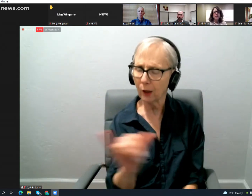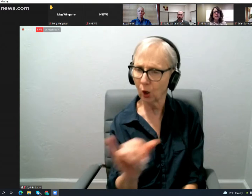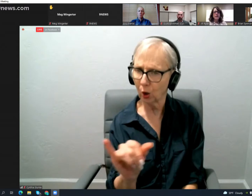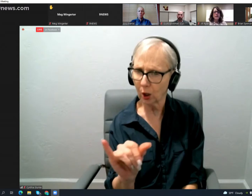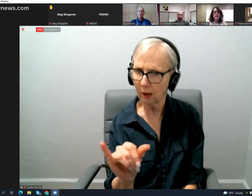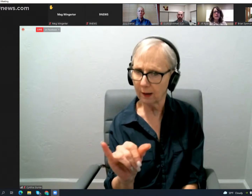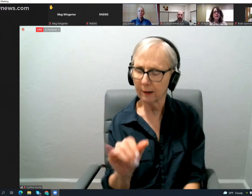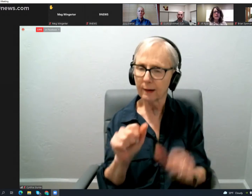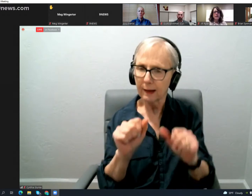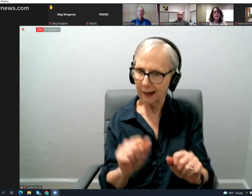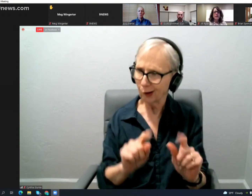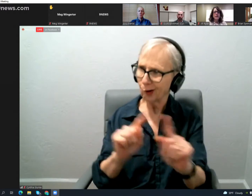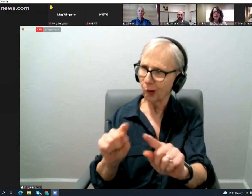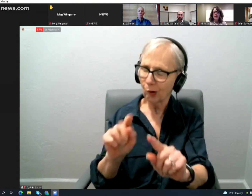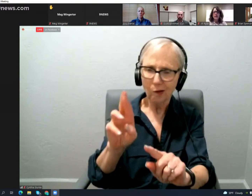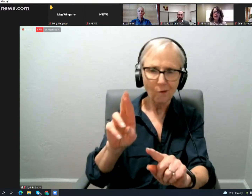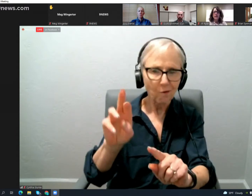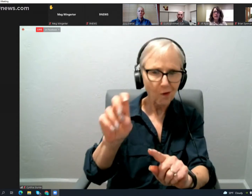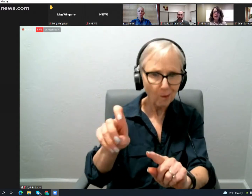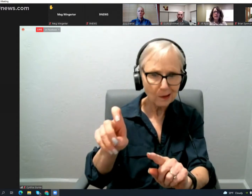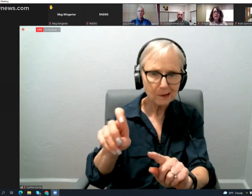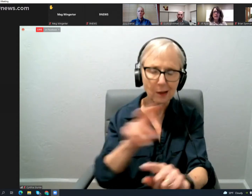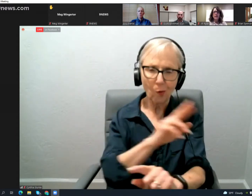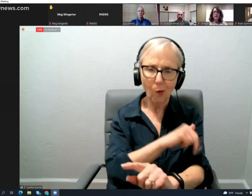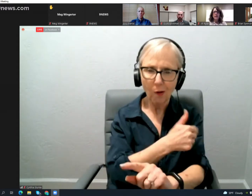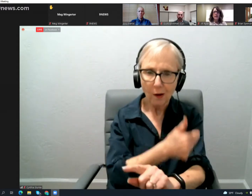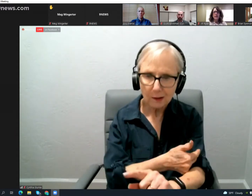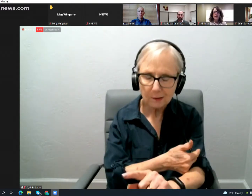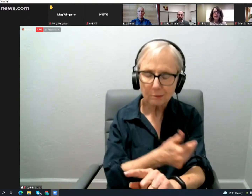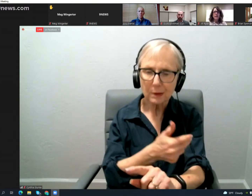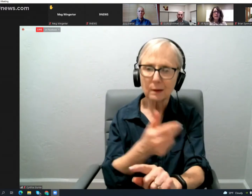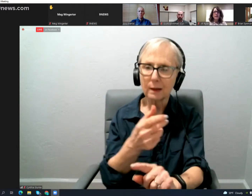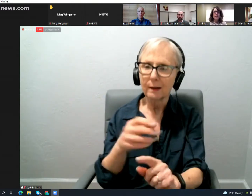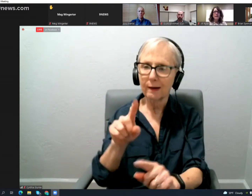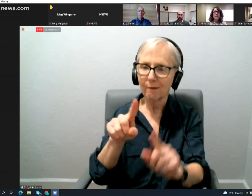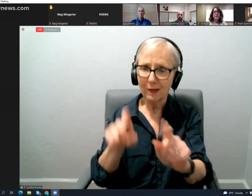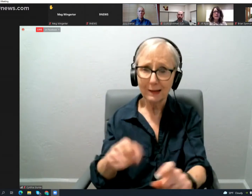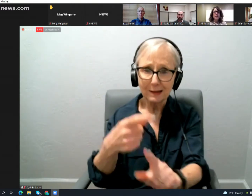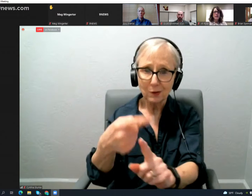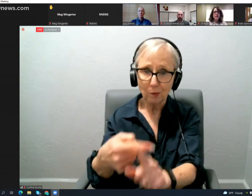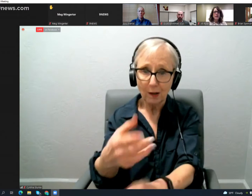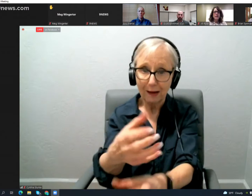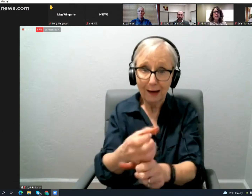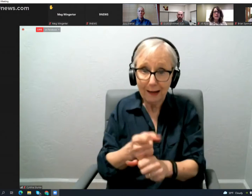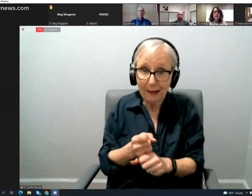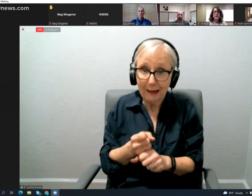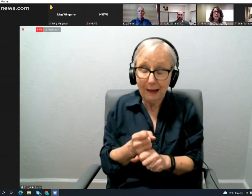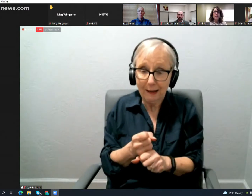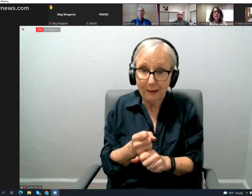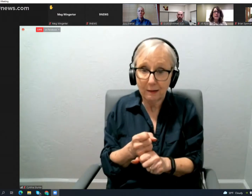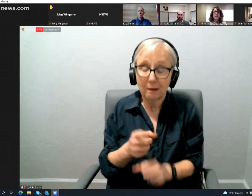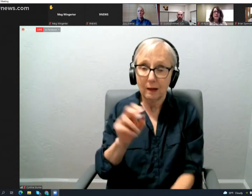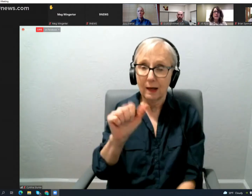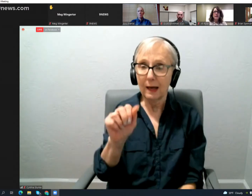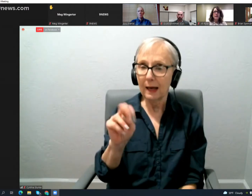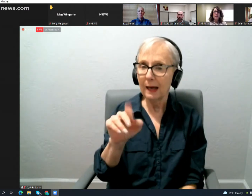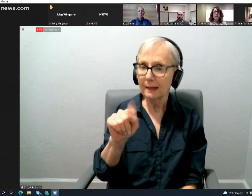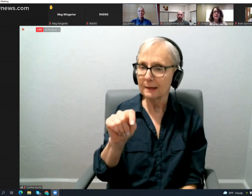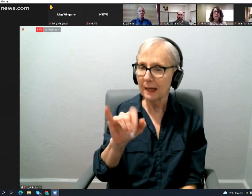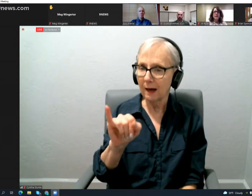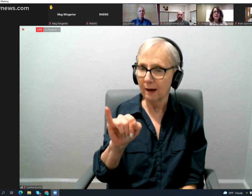a pharmacy or a health facility right now in the state if they test positive for COVID and be able to get one of these? Thank you.